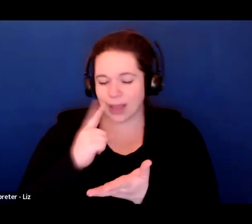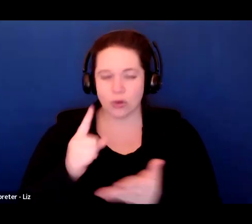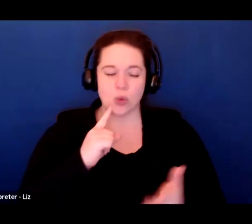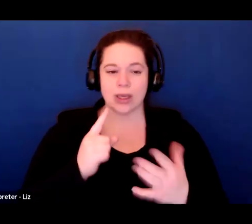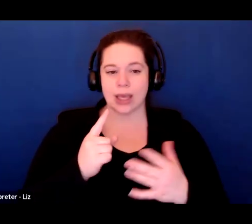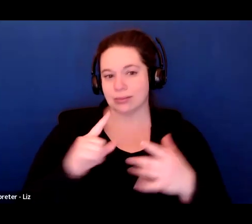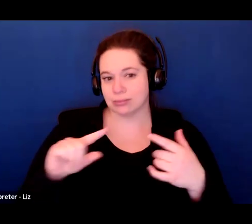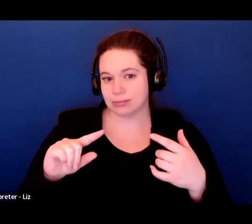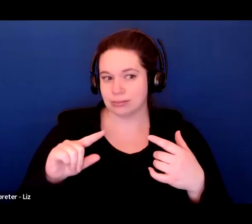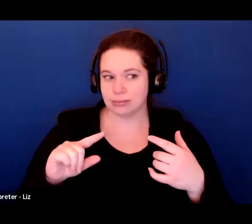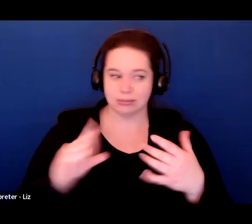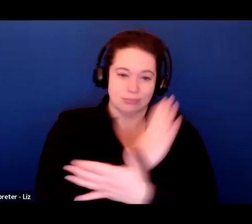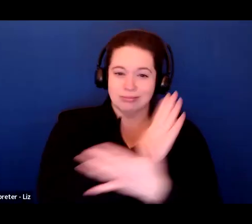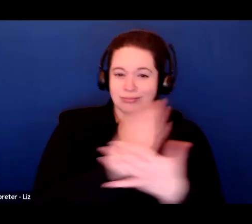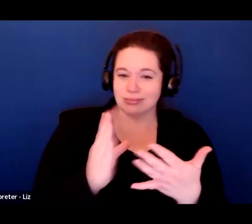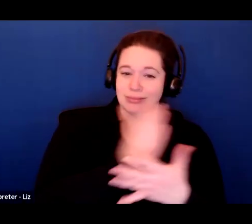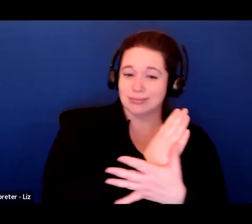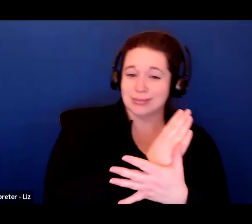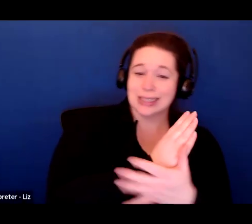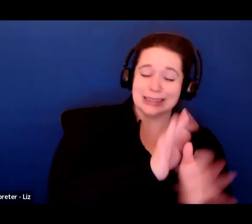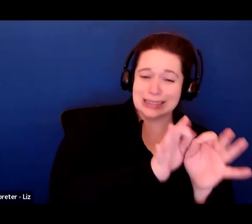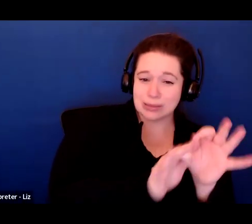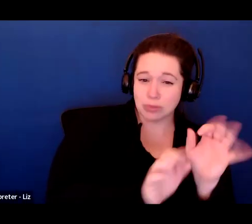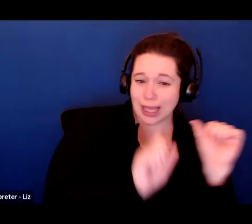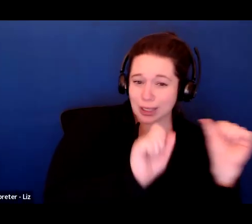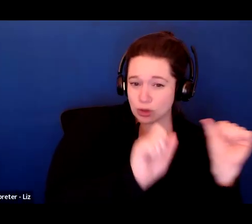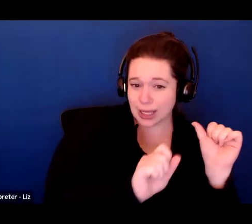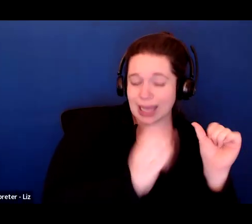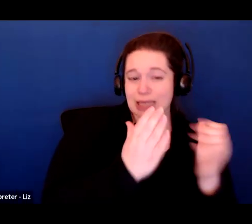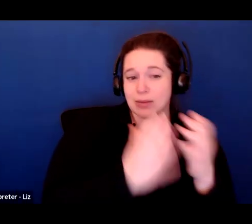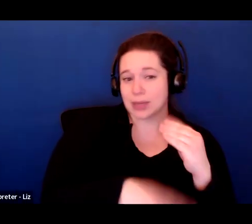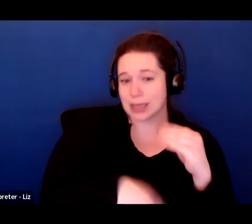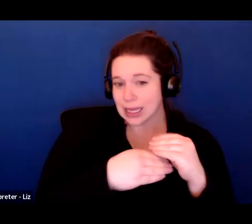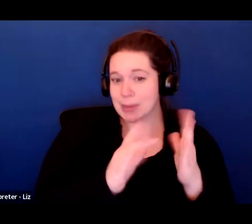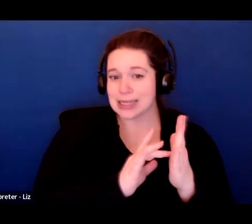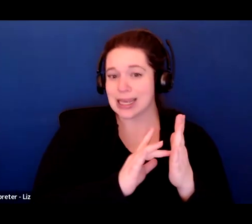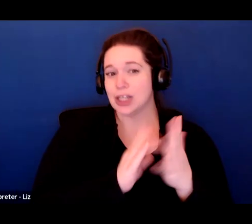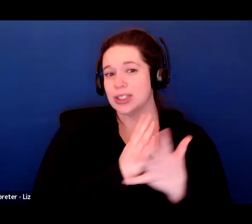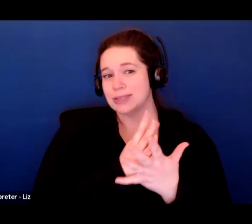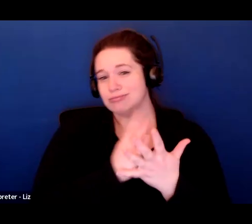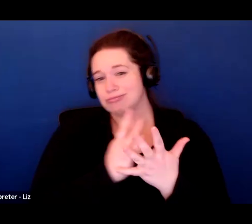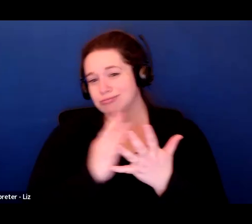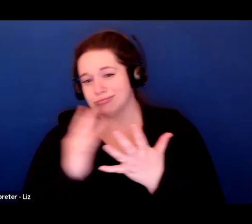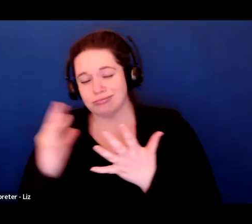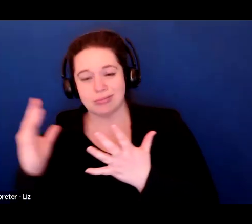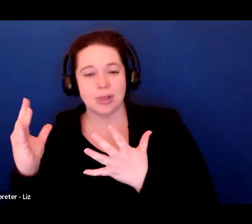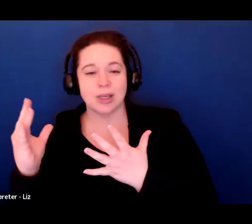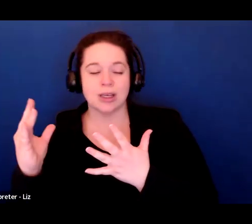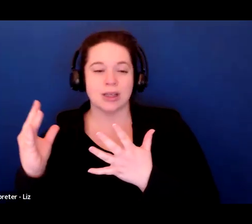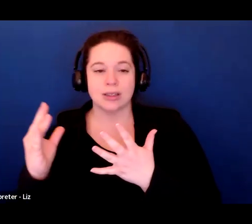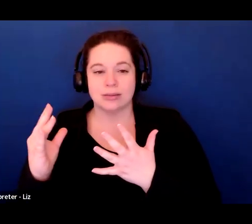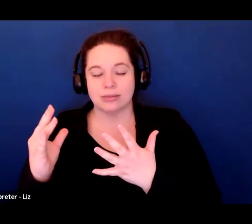some simple exercises, maybe adding some medications, and then working up